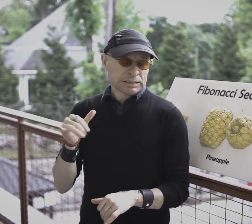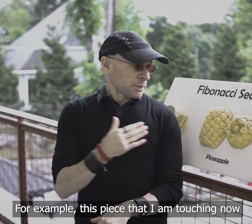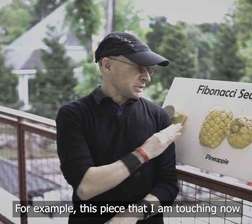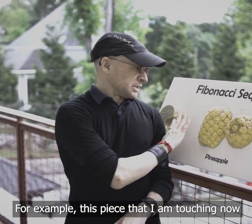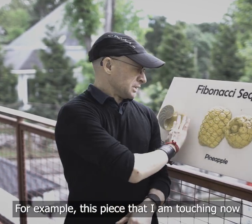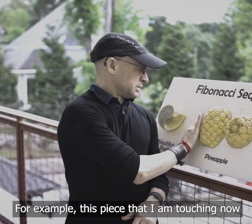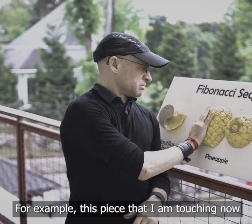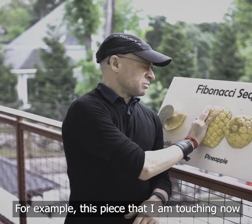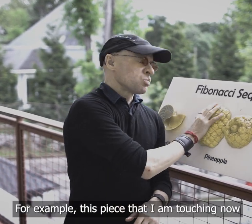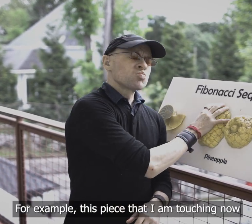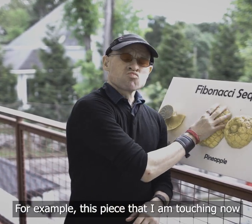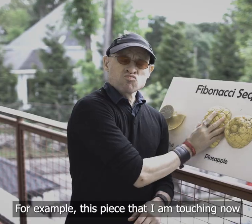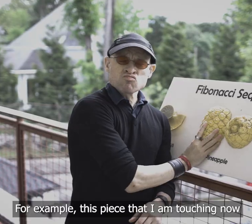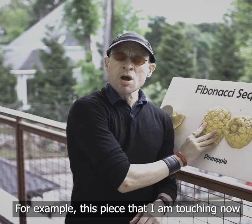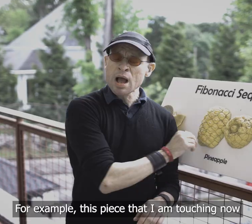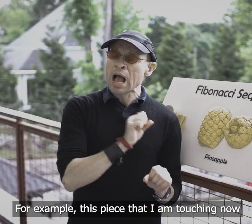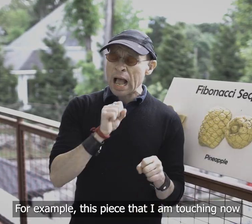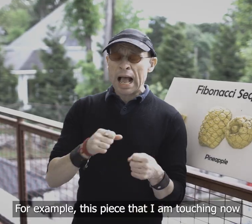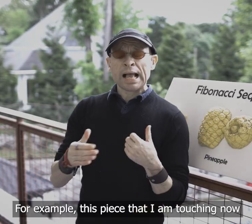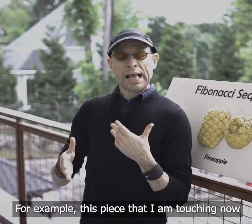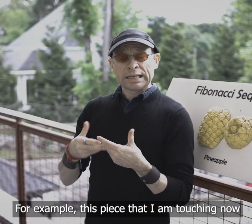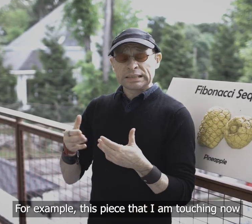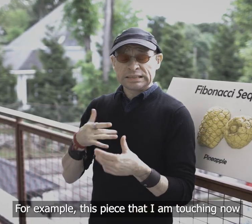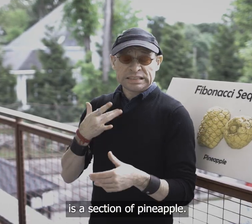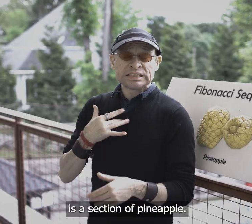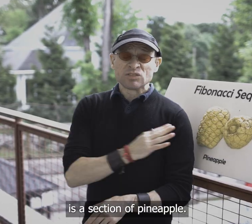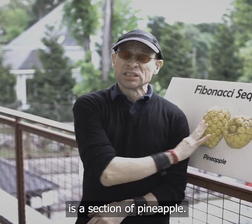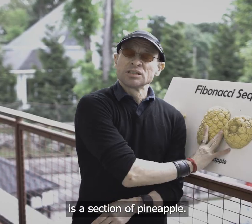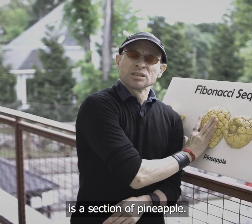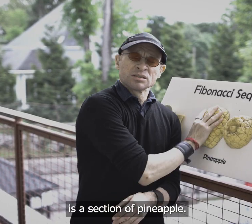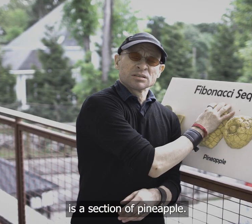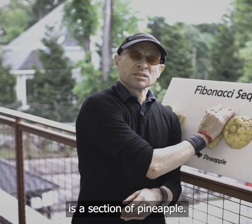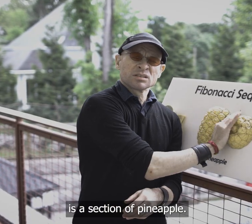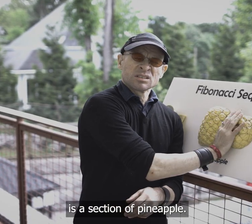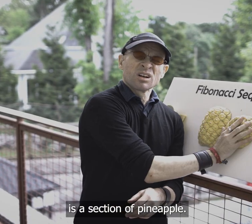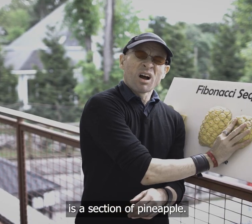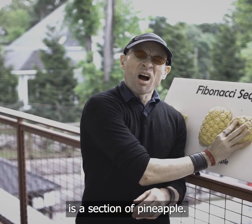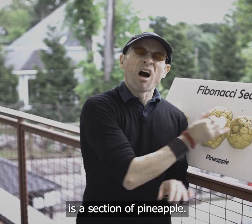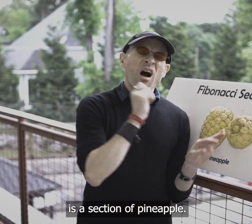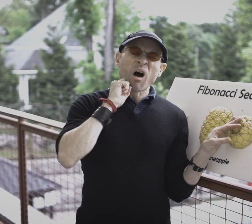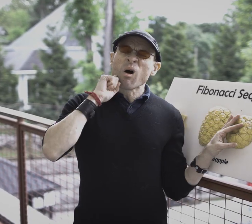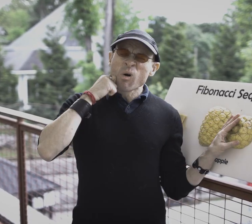For example, this piece that I am touching now is a section of pineapple.